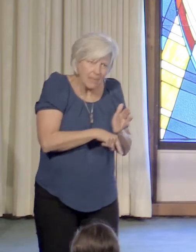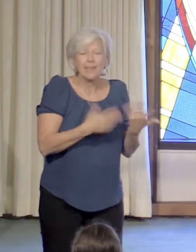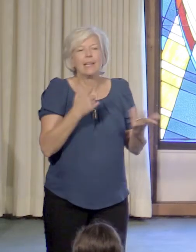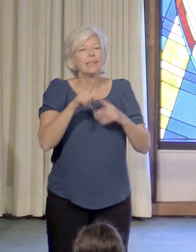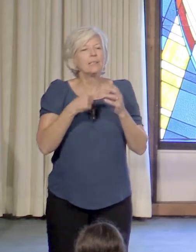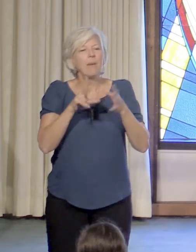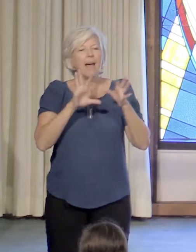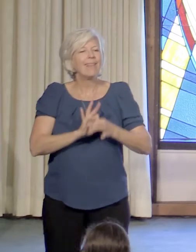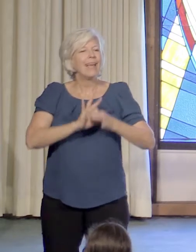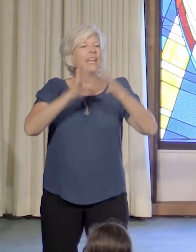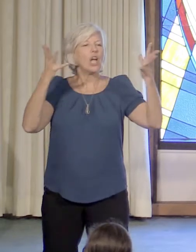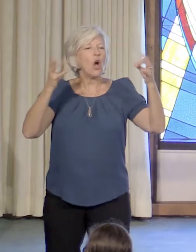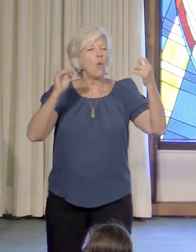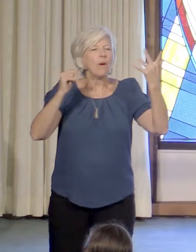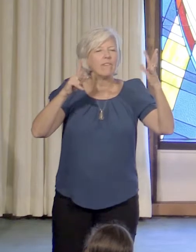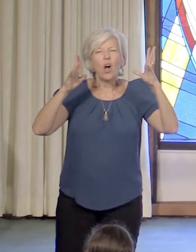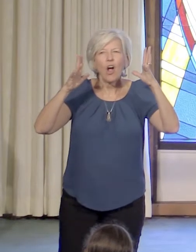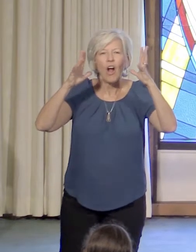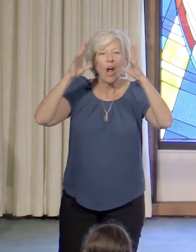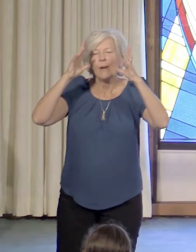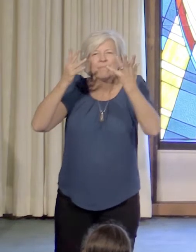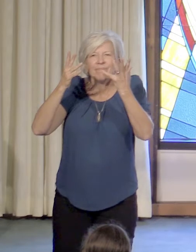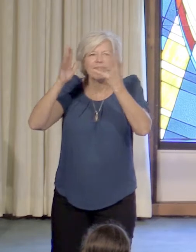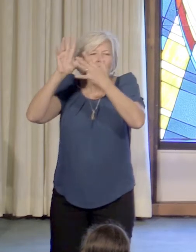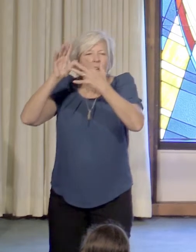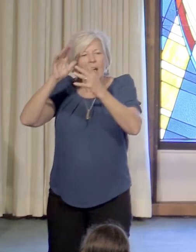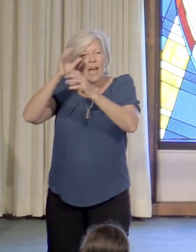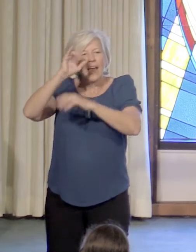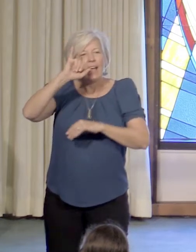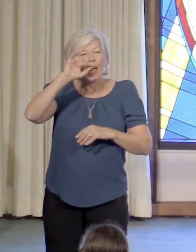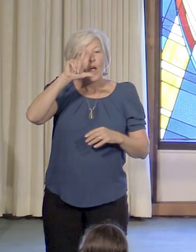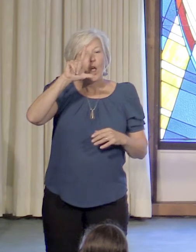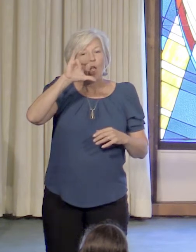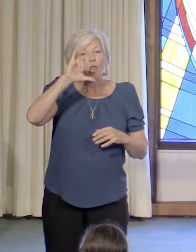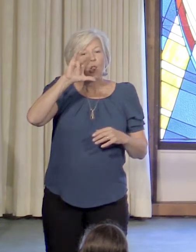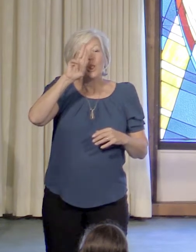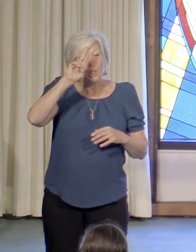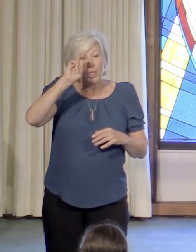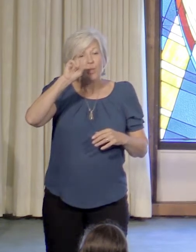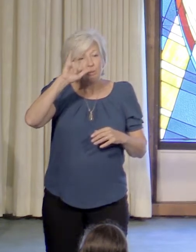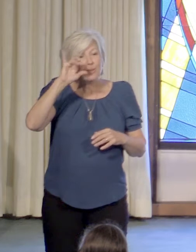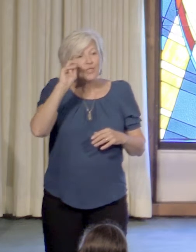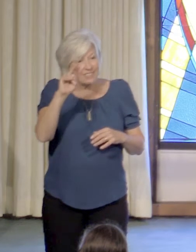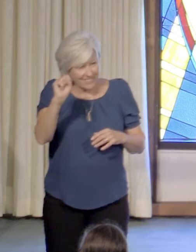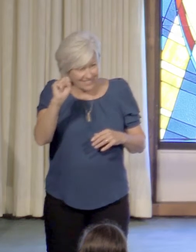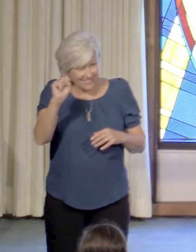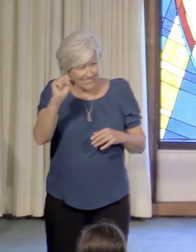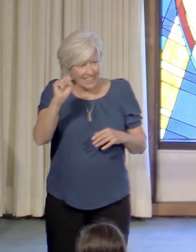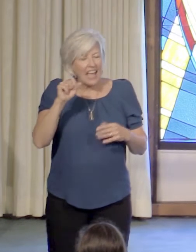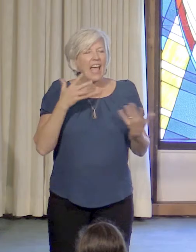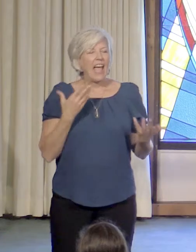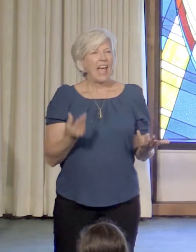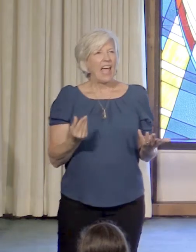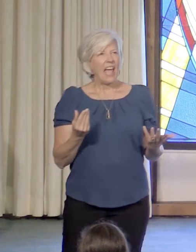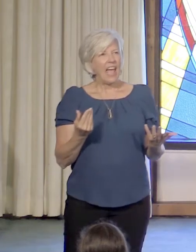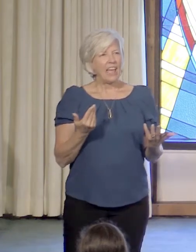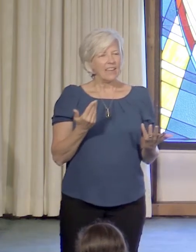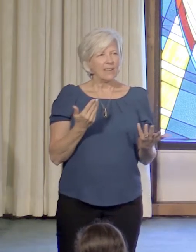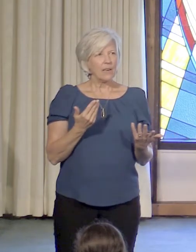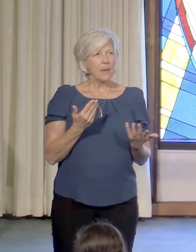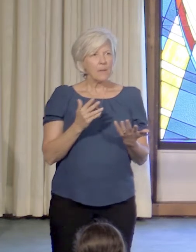our illusions and laying hold of the truth of who we are, which is the Christ of our being, and